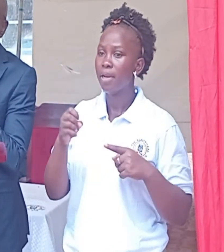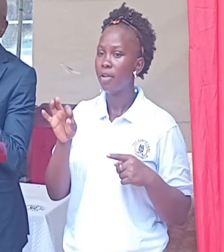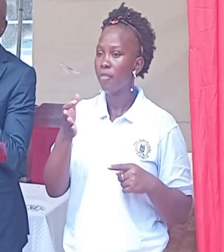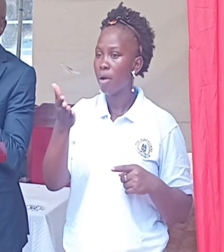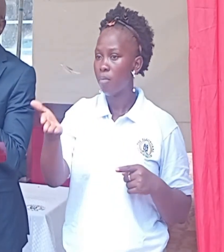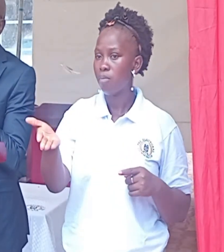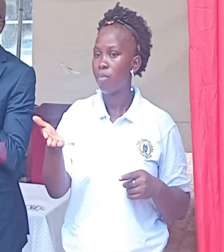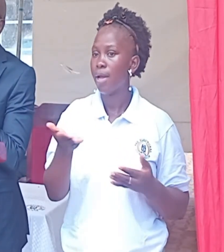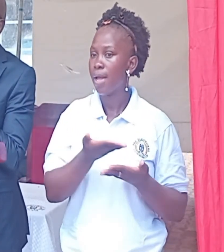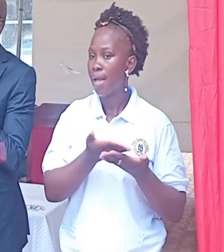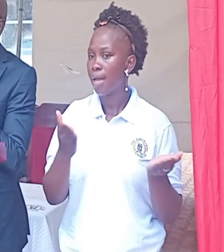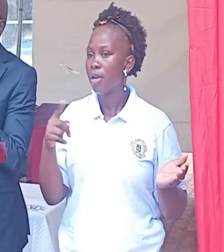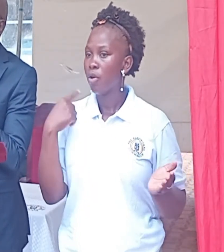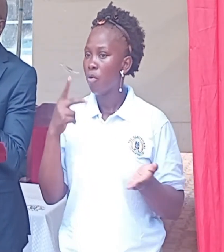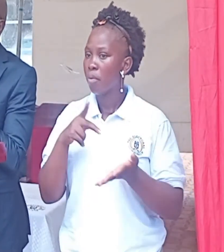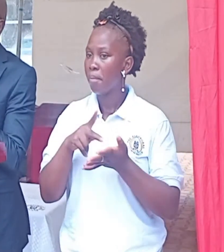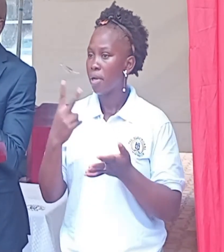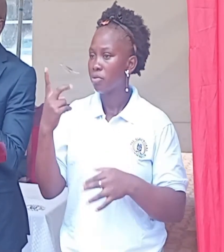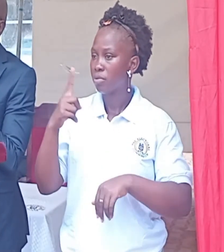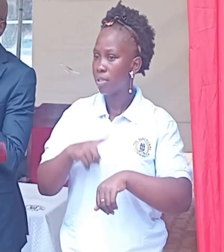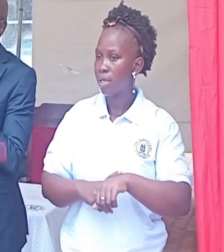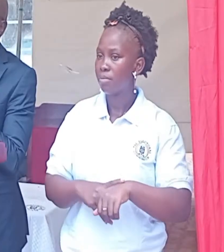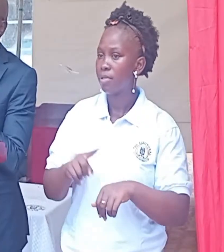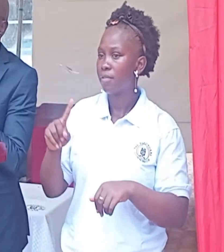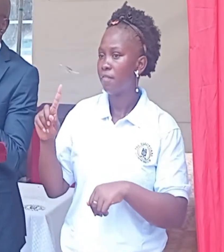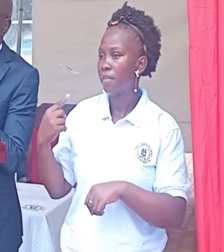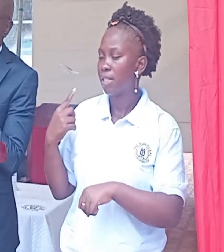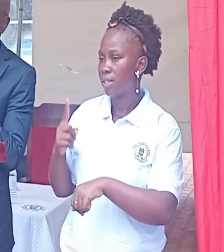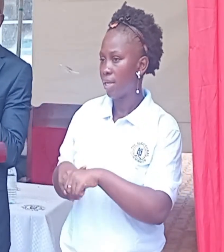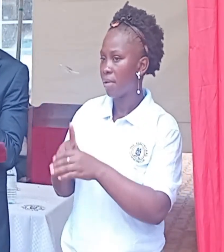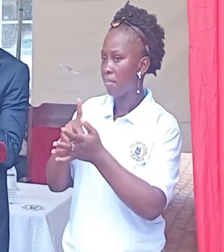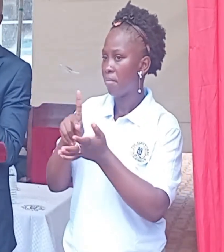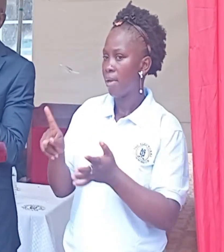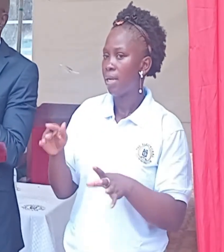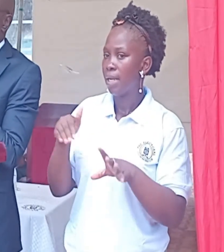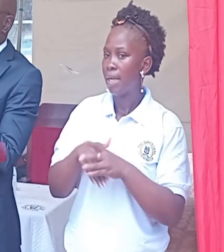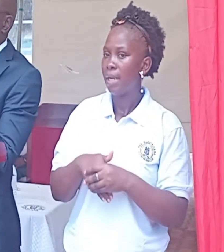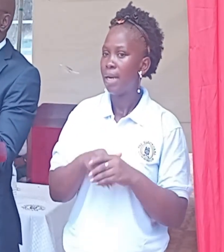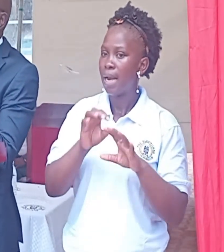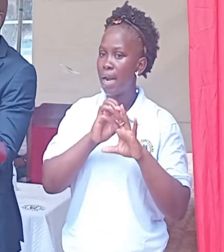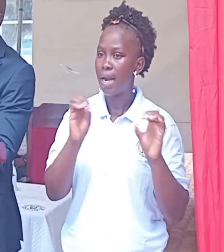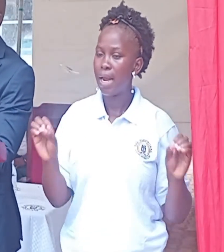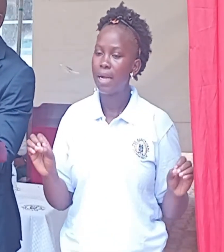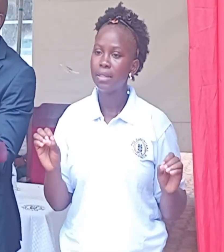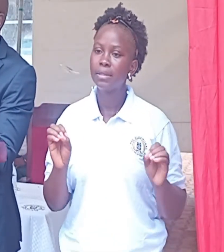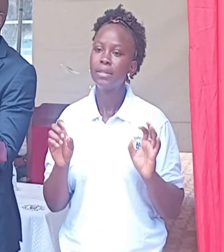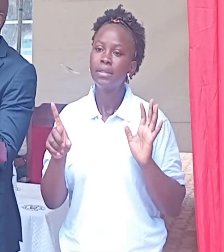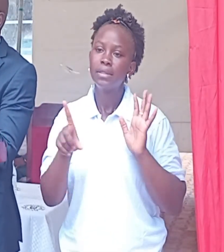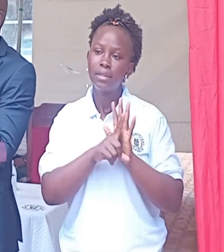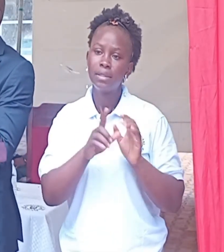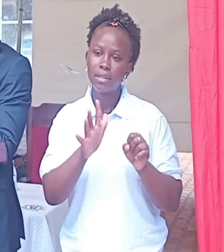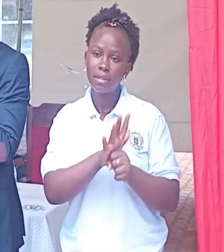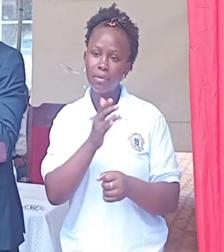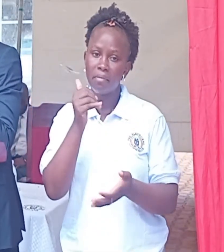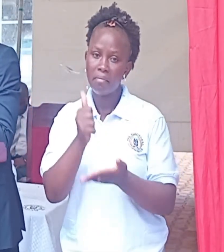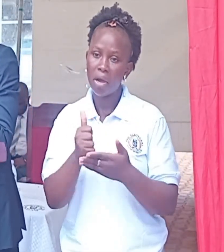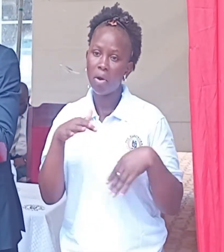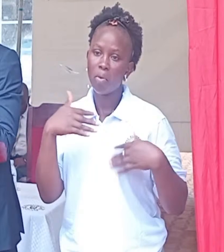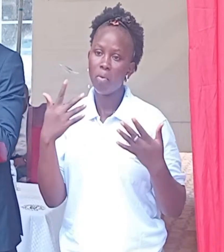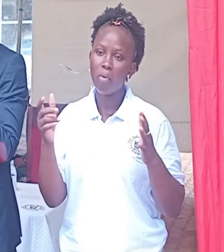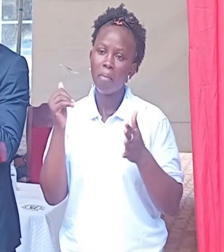any who had to pay twice, the first time to pay in a non-designated bank or a wrong